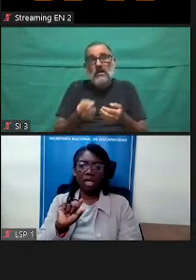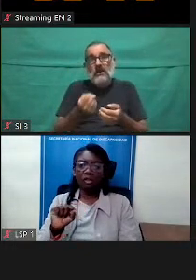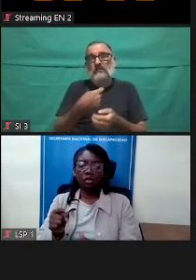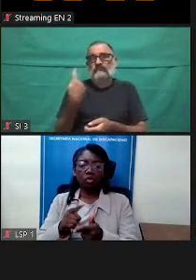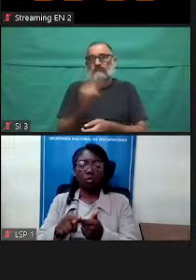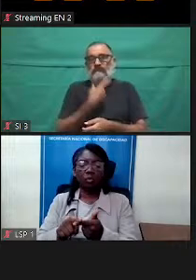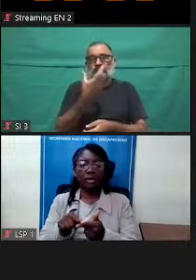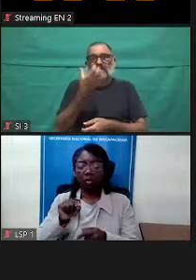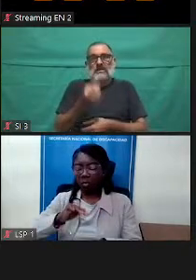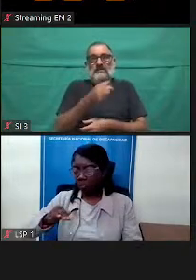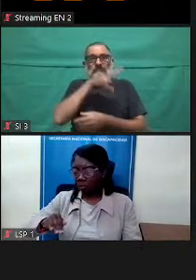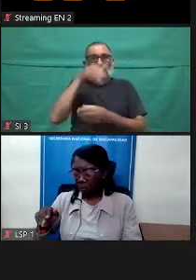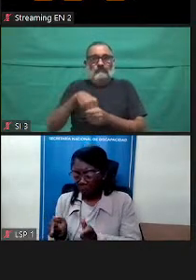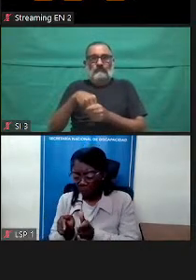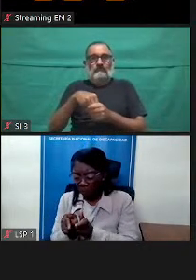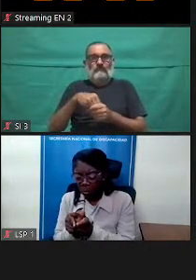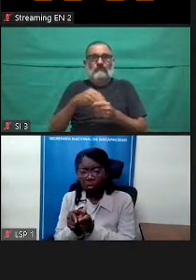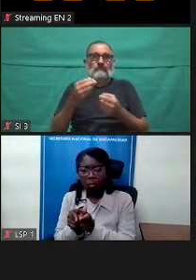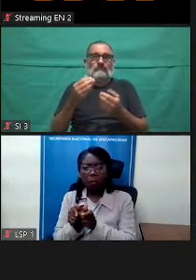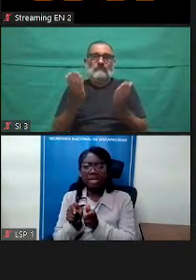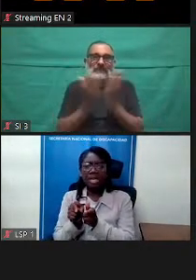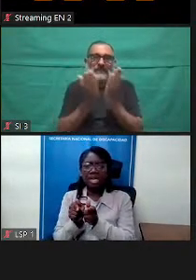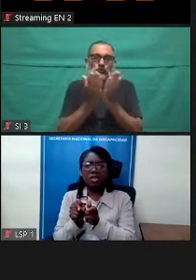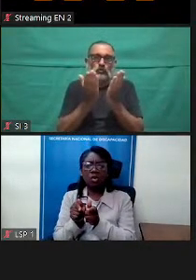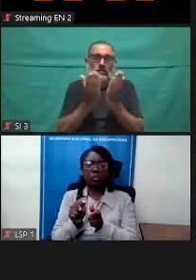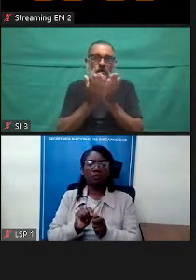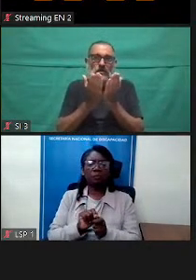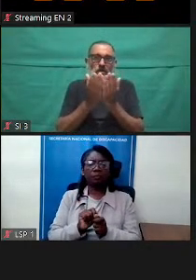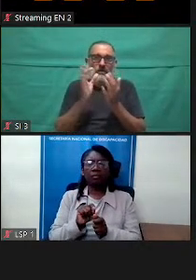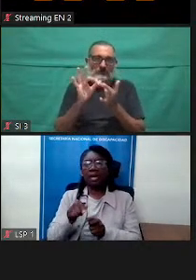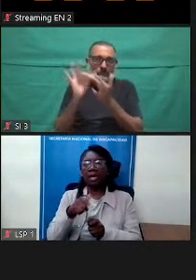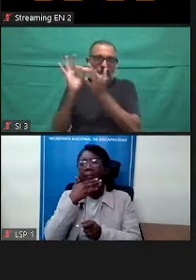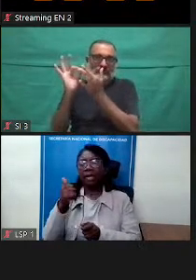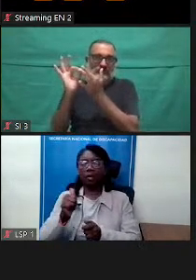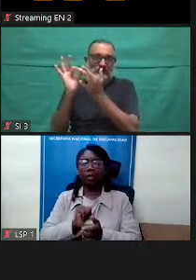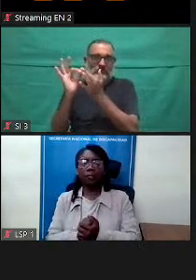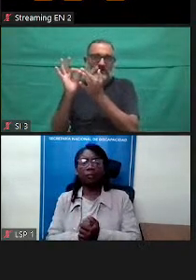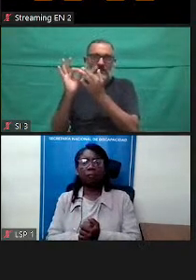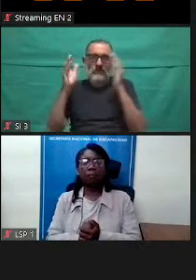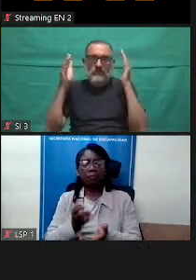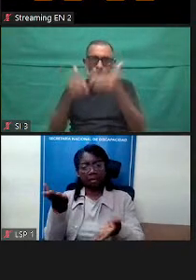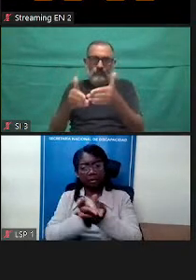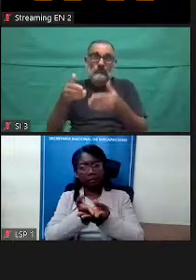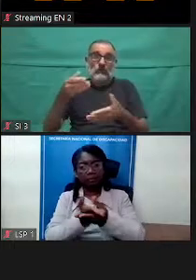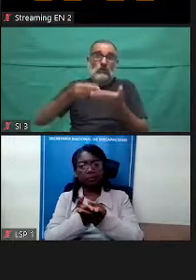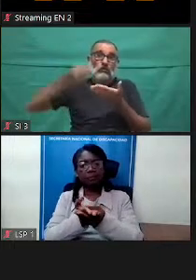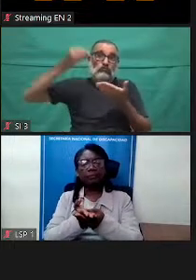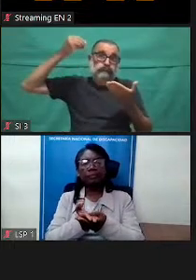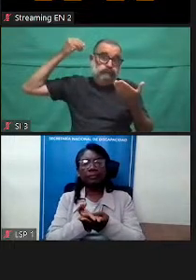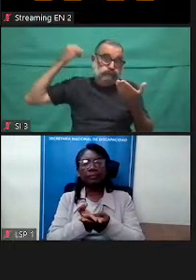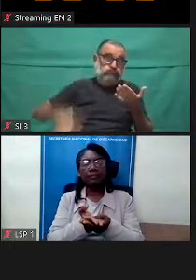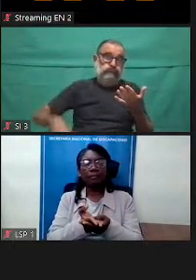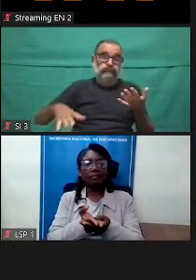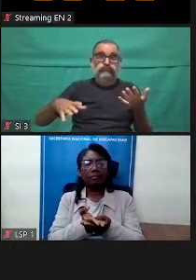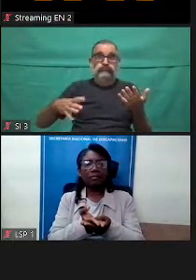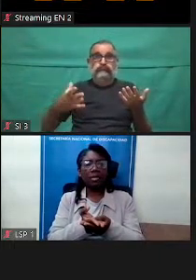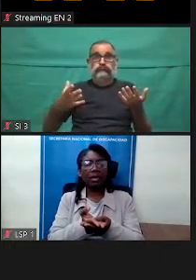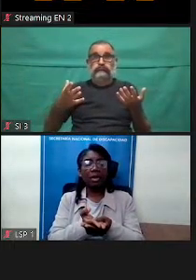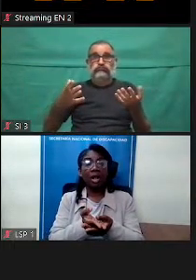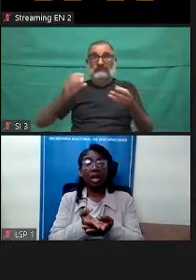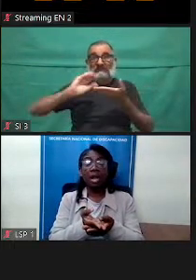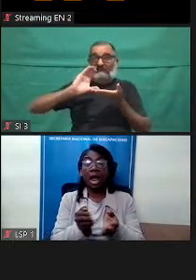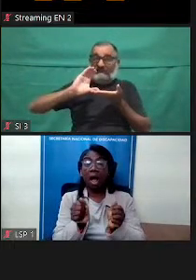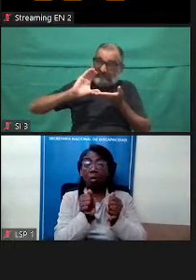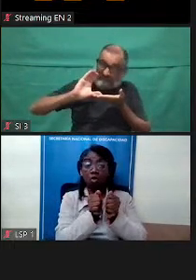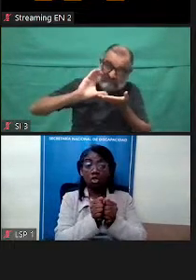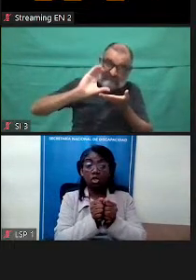to the amount of children that go to these specialized schools as things would get better if they were in there